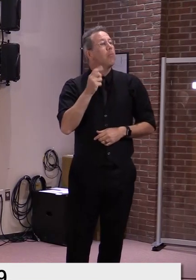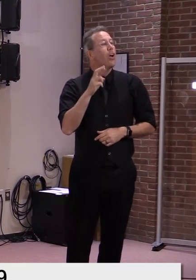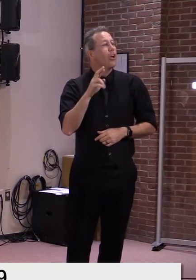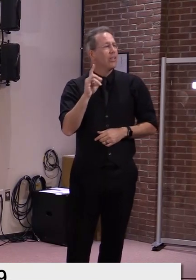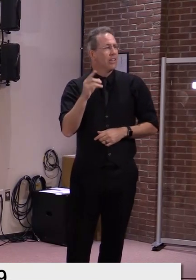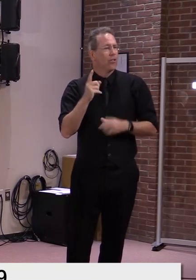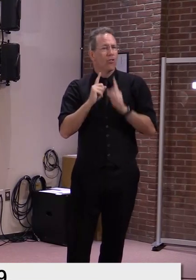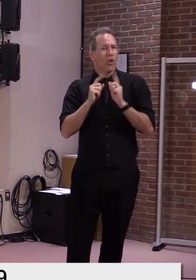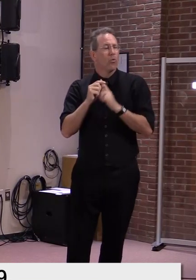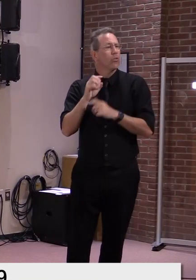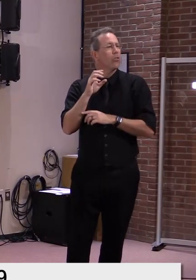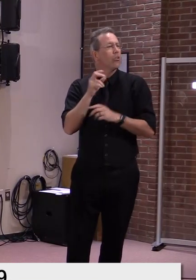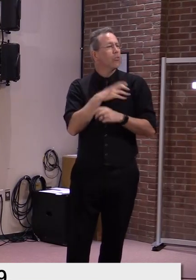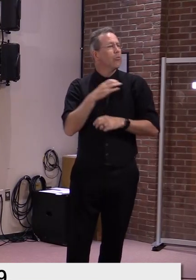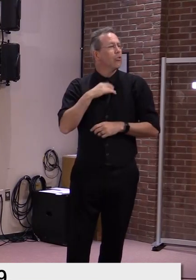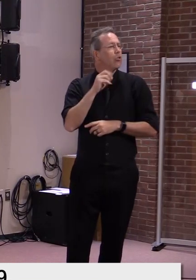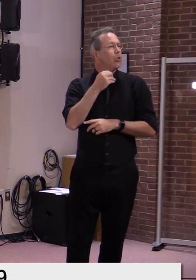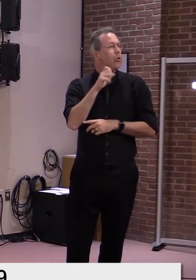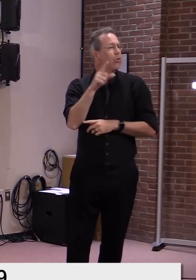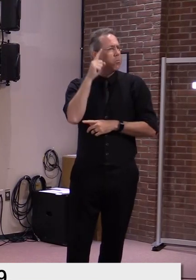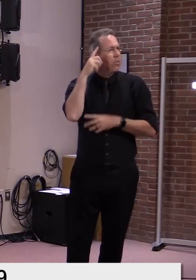Commissioner Squirrel, do you have anything to add?